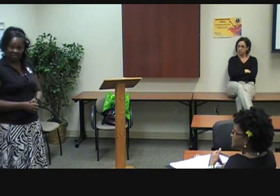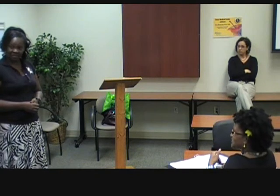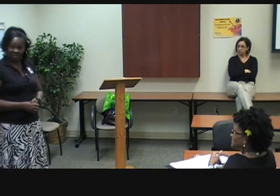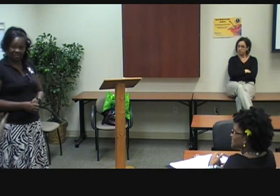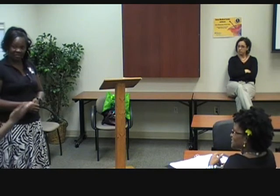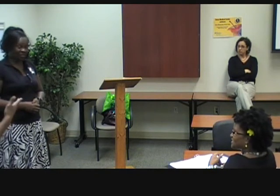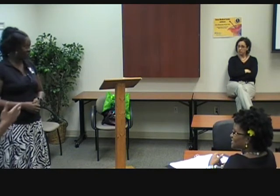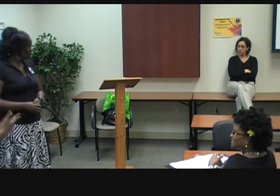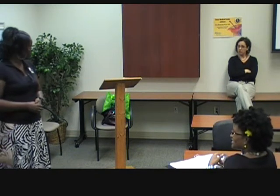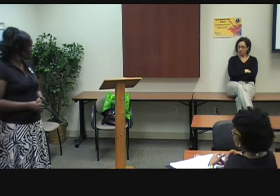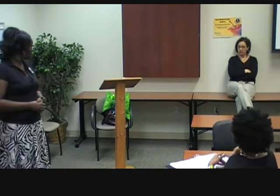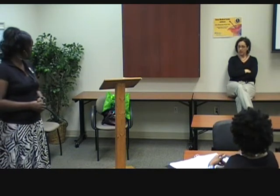Did you get it? All that?